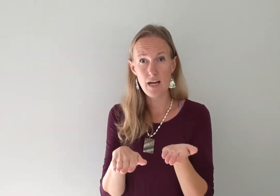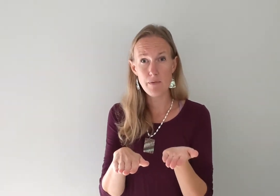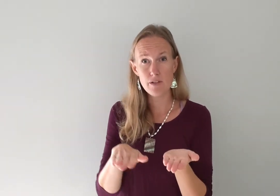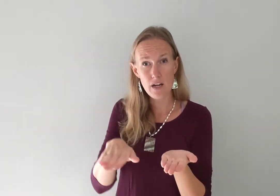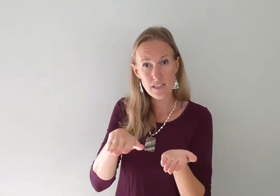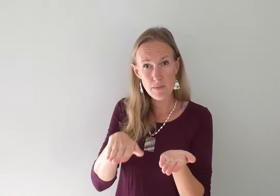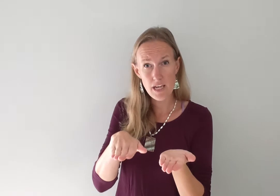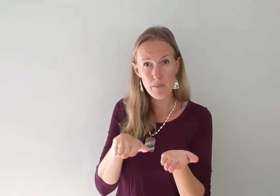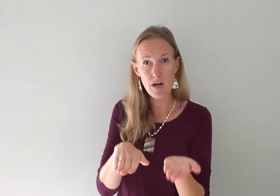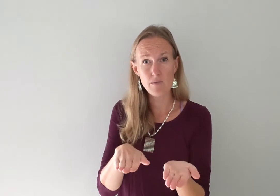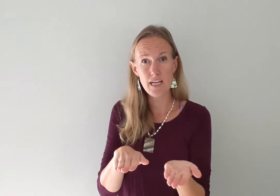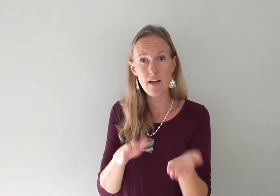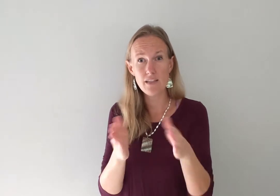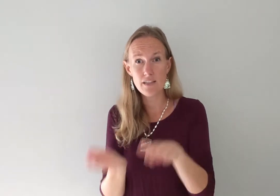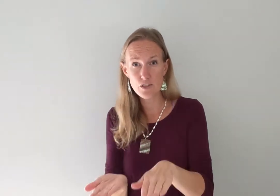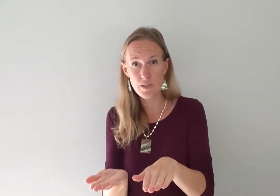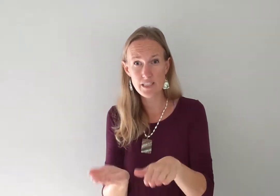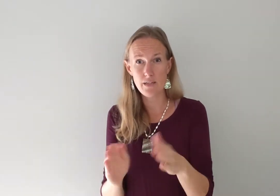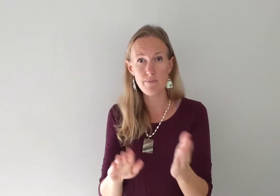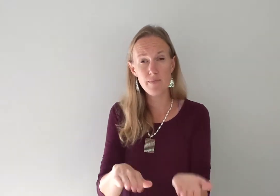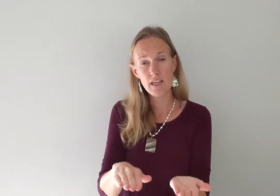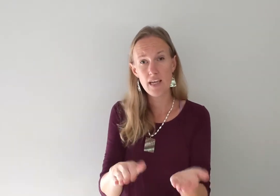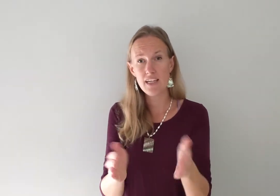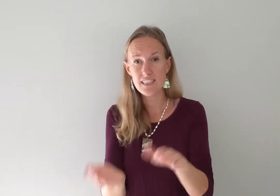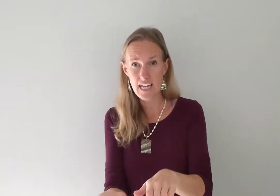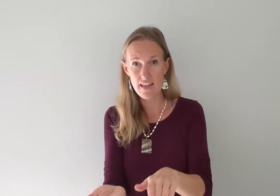your non-dominant hand palm down, and then you switch them, okay? Death.